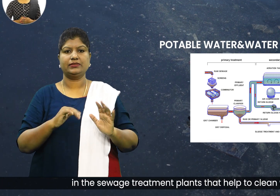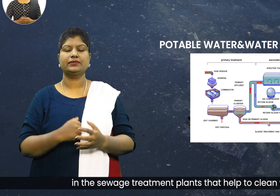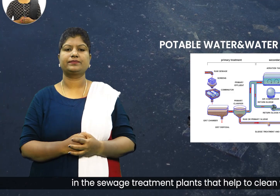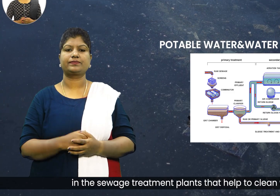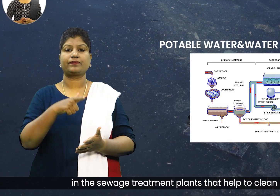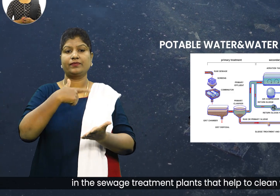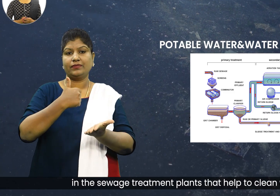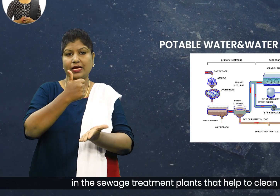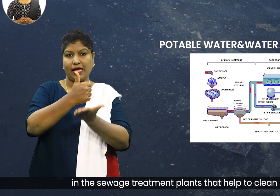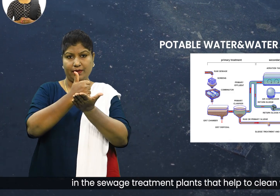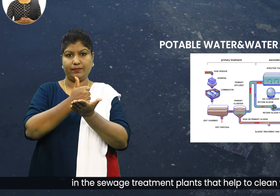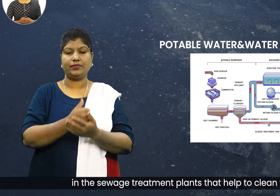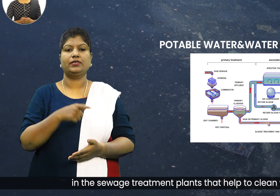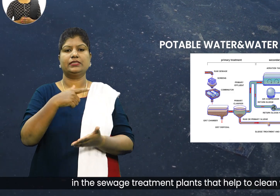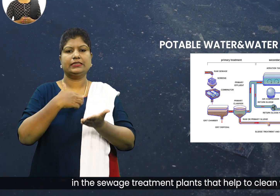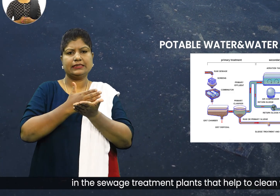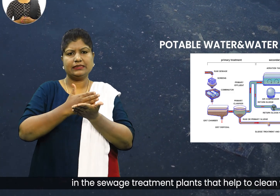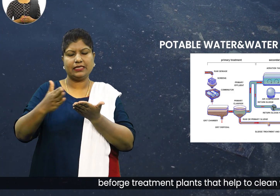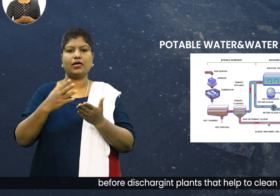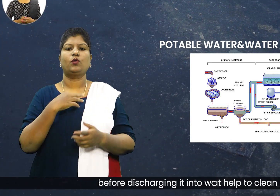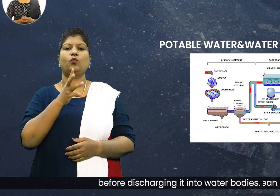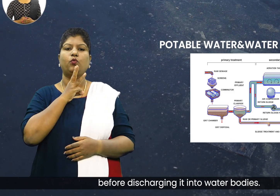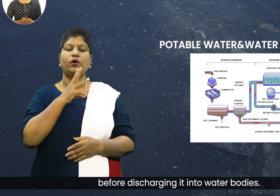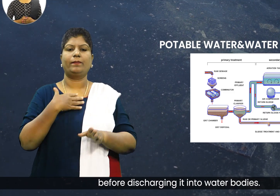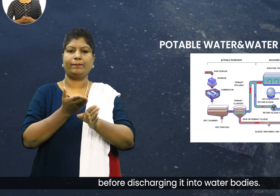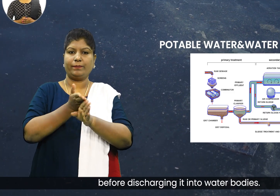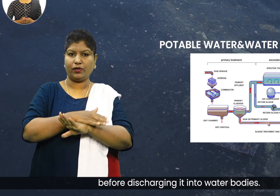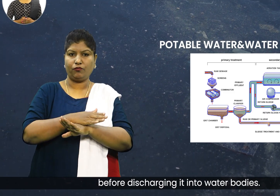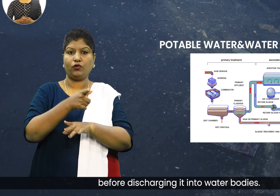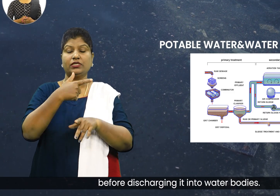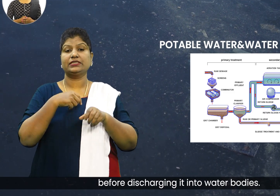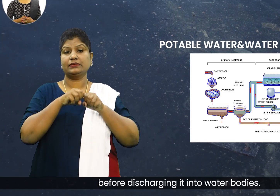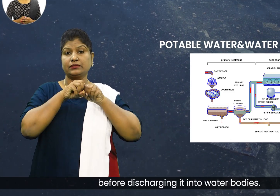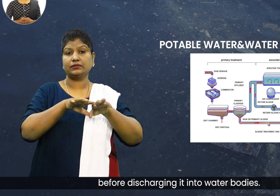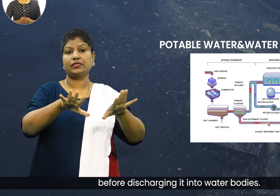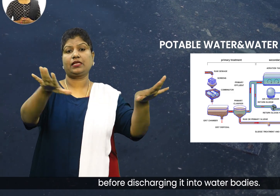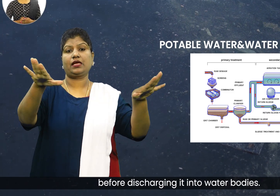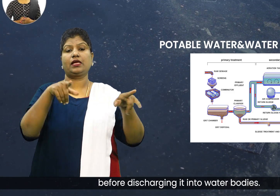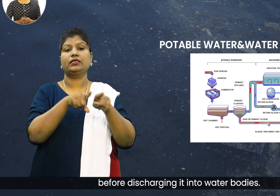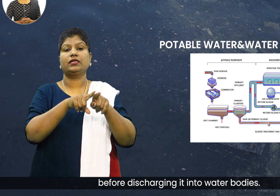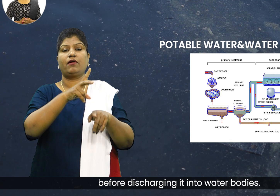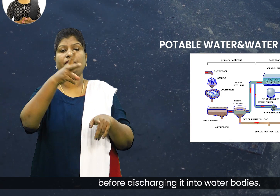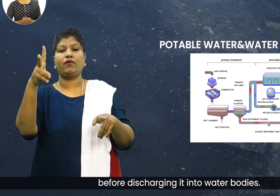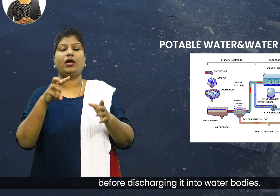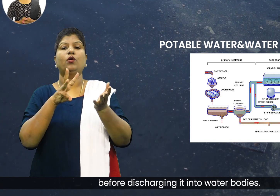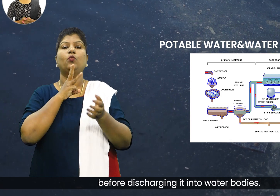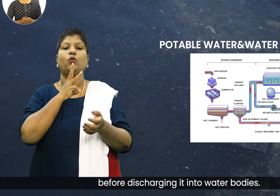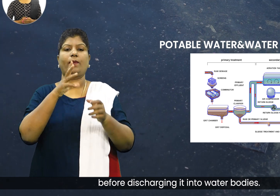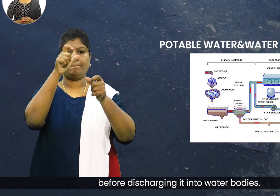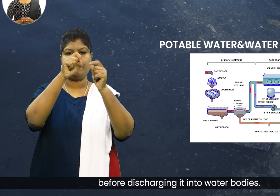that help to clean water before discharging it into water bodies.